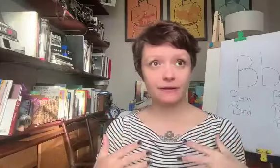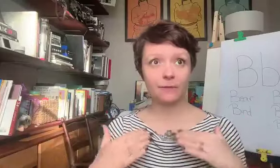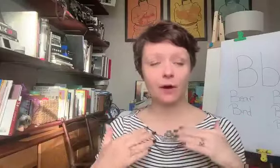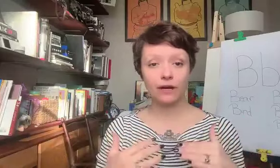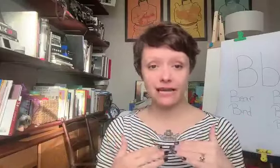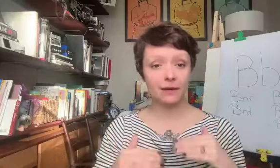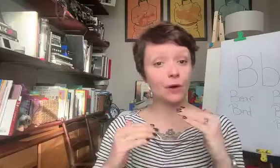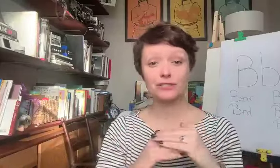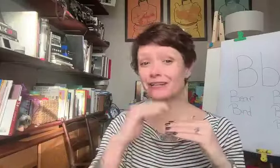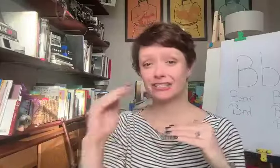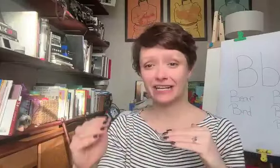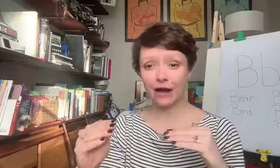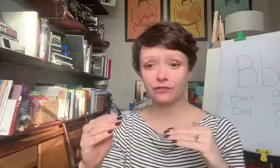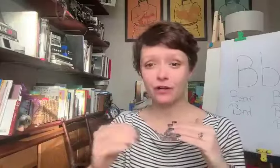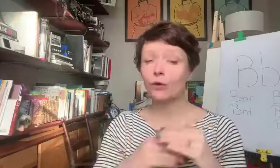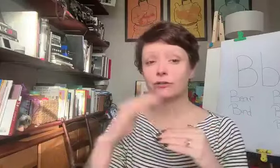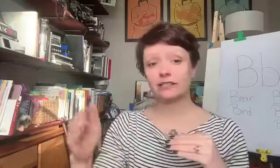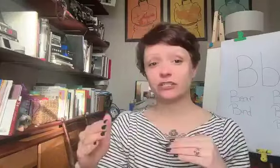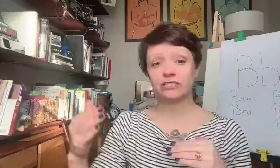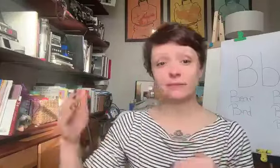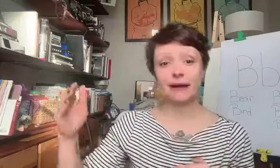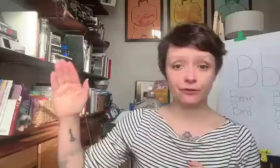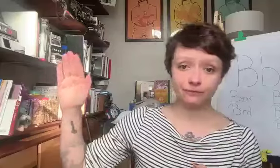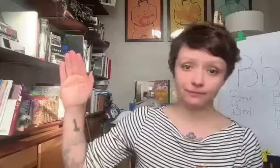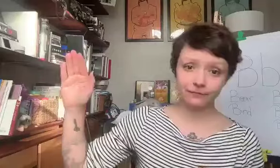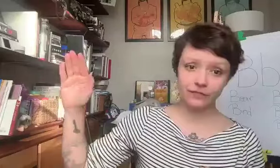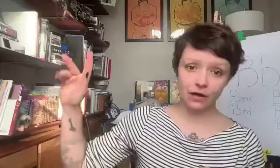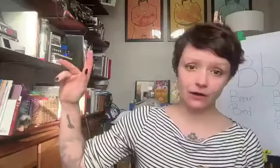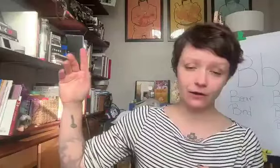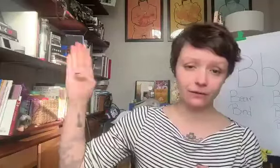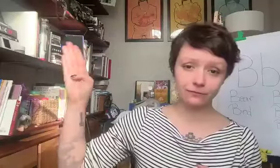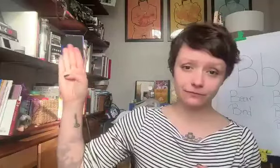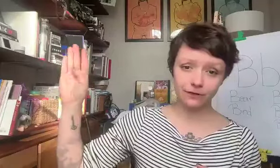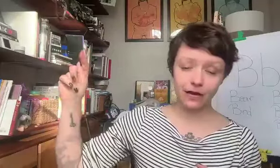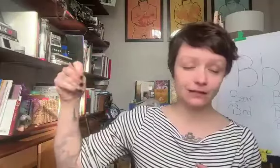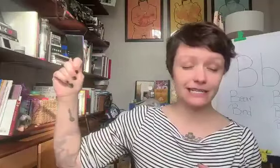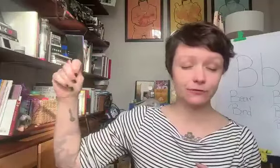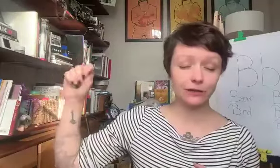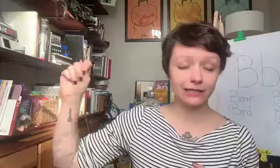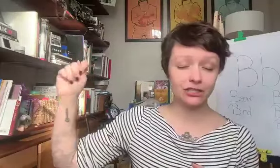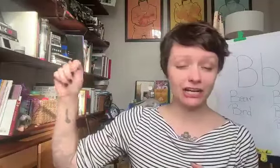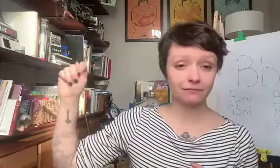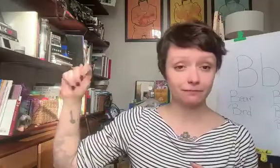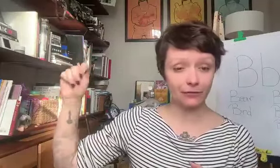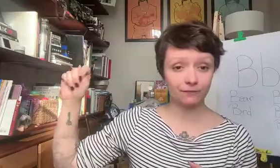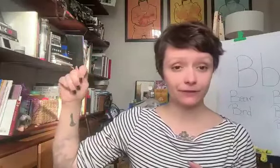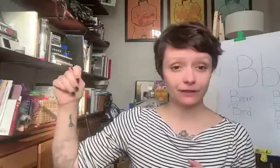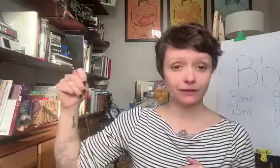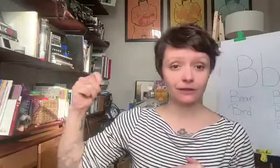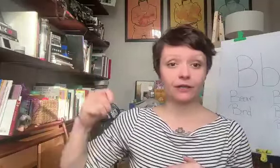from our rug time, we always transition out. We transition to the bathroom. So, T for toilet and shake, bathroom. So